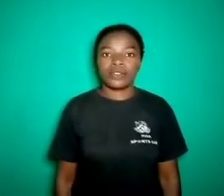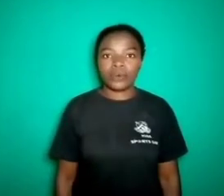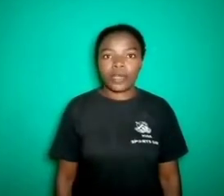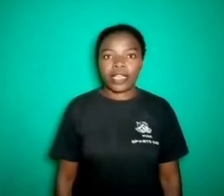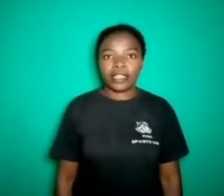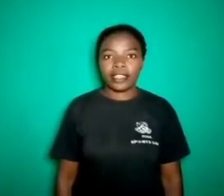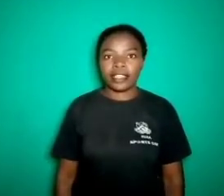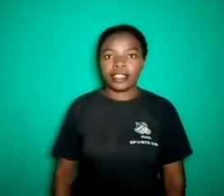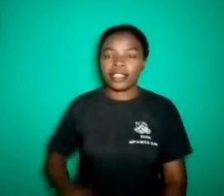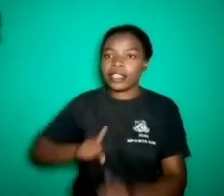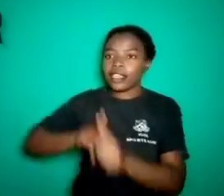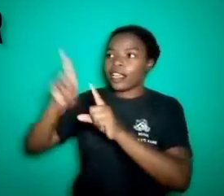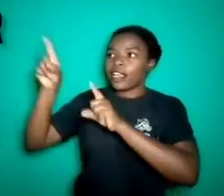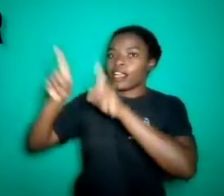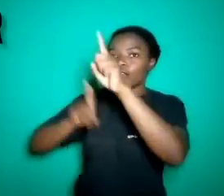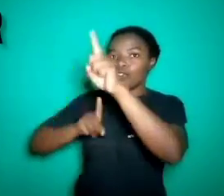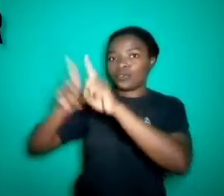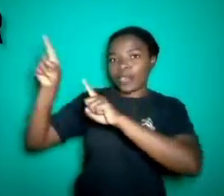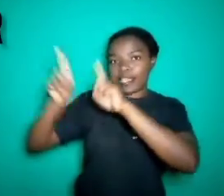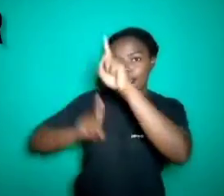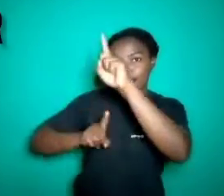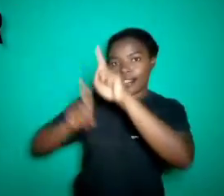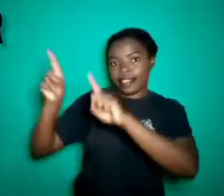Tour. Tour.